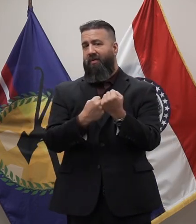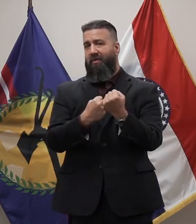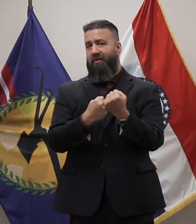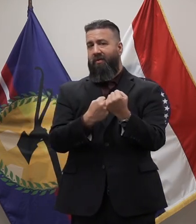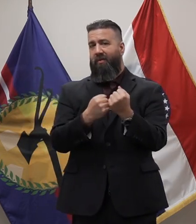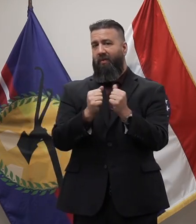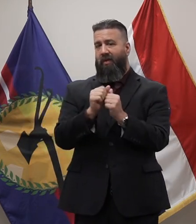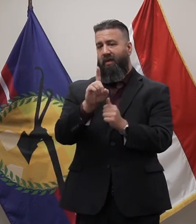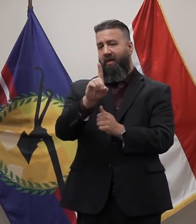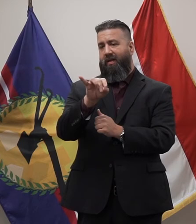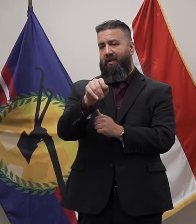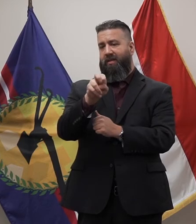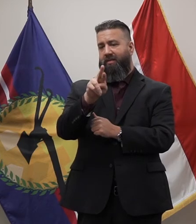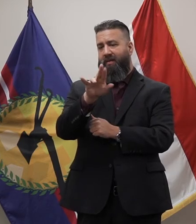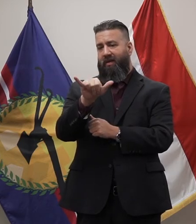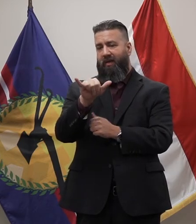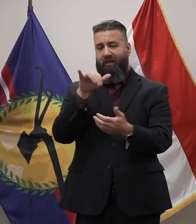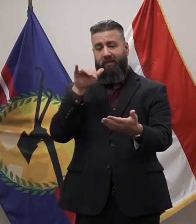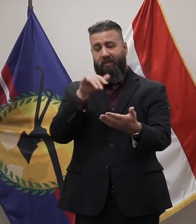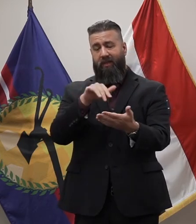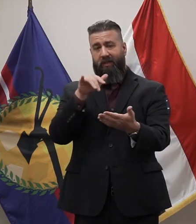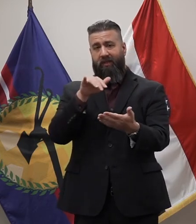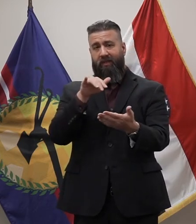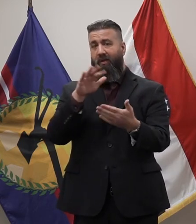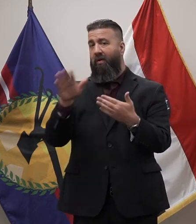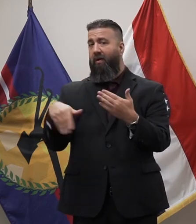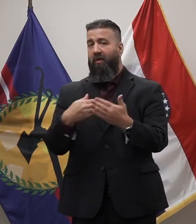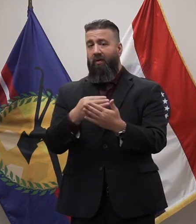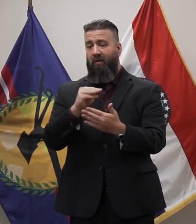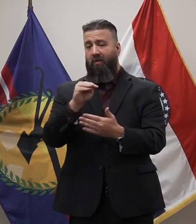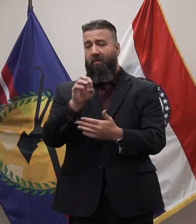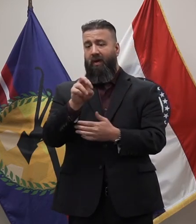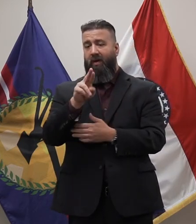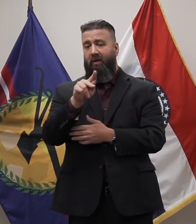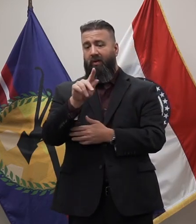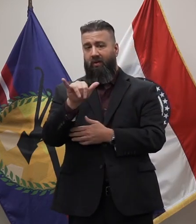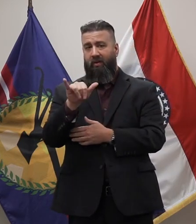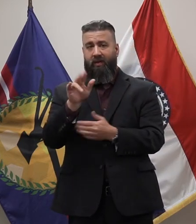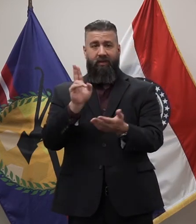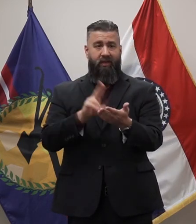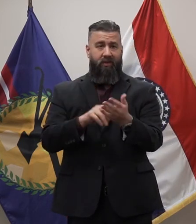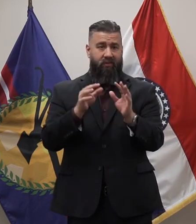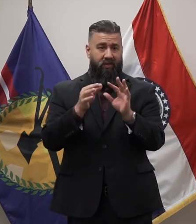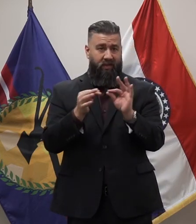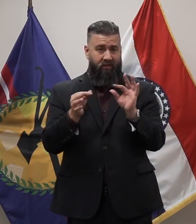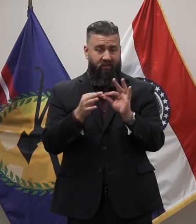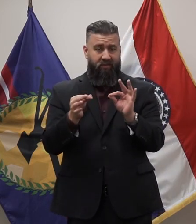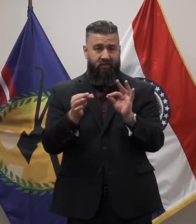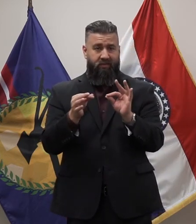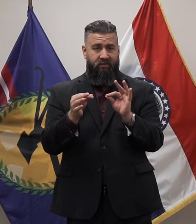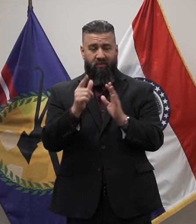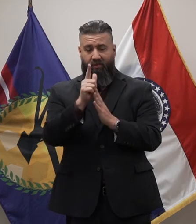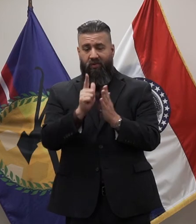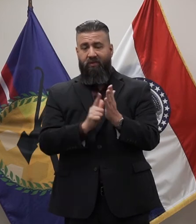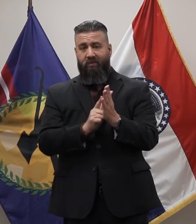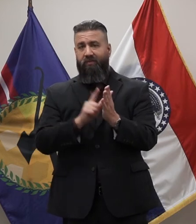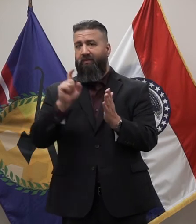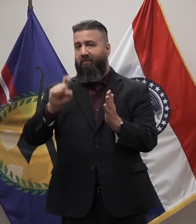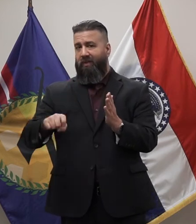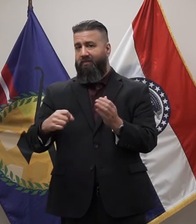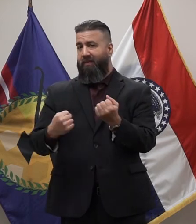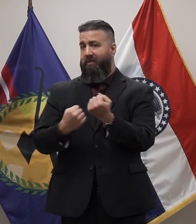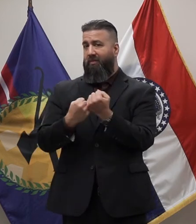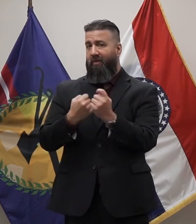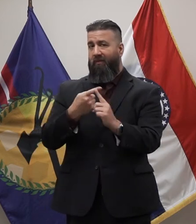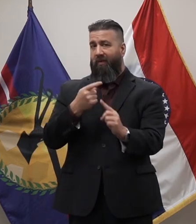Disparity Study. All minority participation language, all minority contracting language ordinances has to be